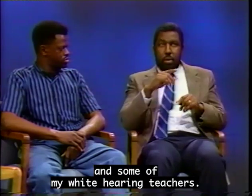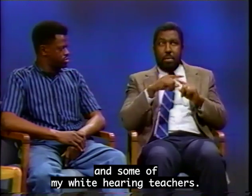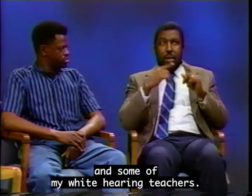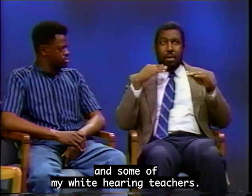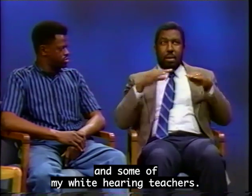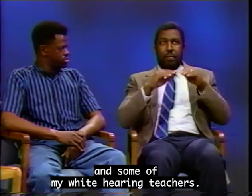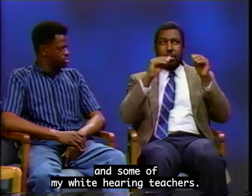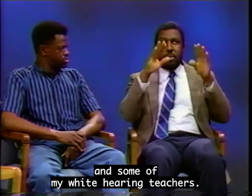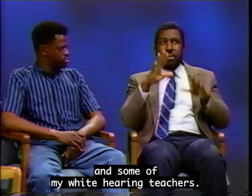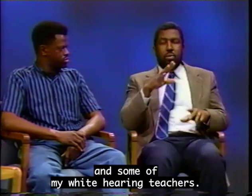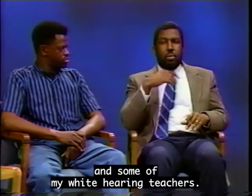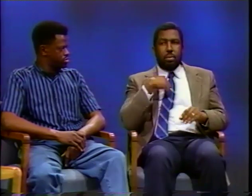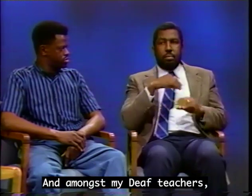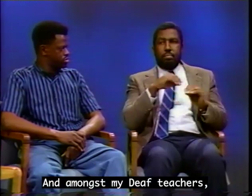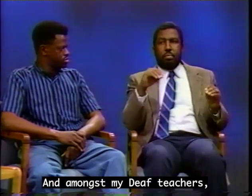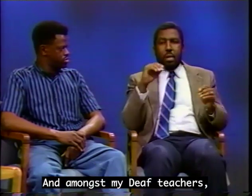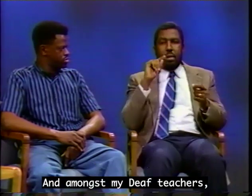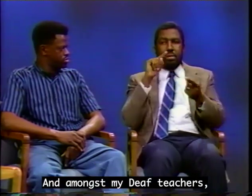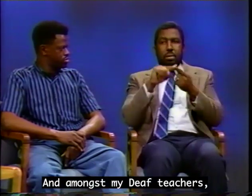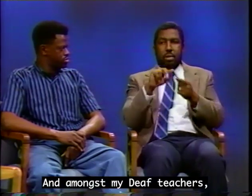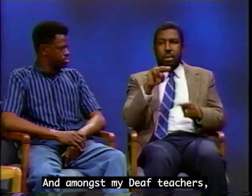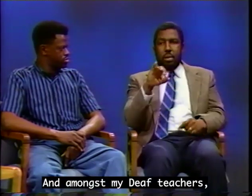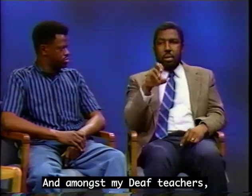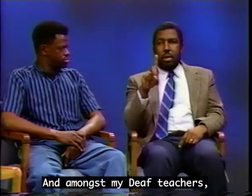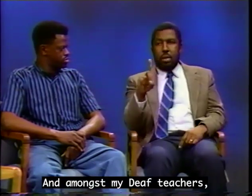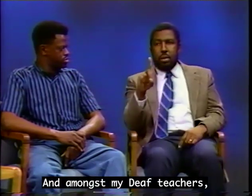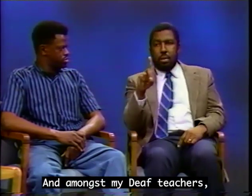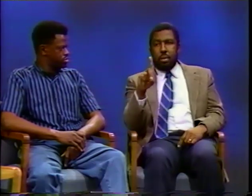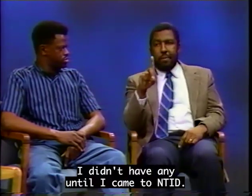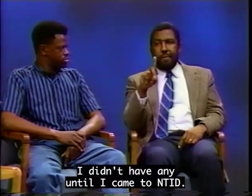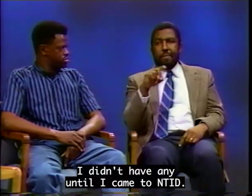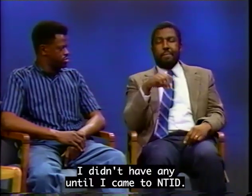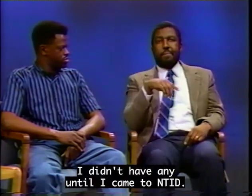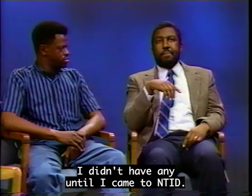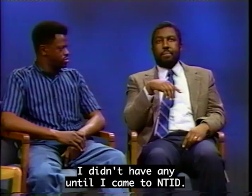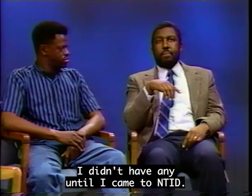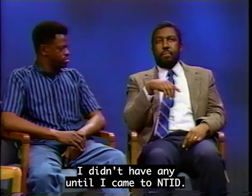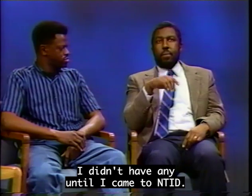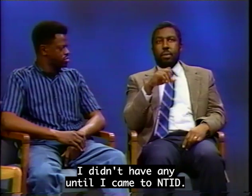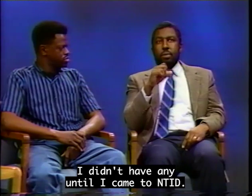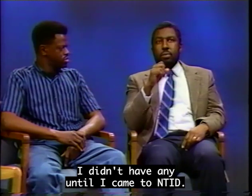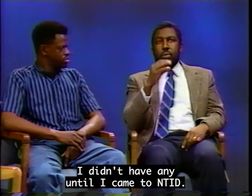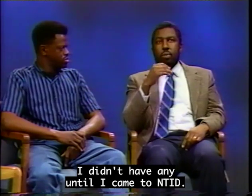of my white hearing teachers. And amongst my deaf teachers, I didn't have any until I came to NTID.